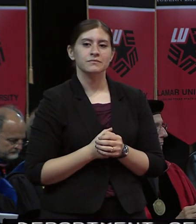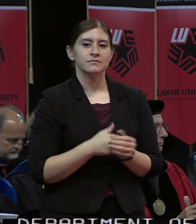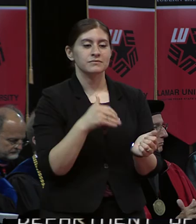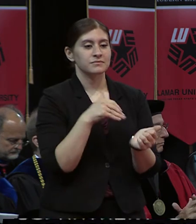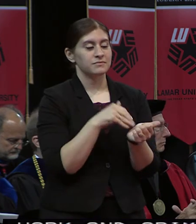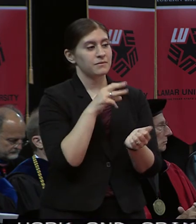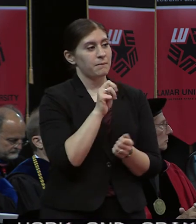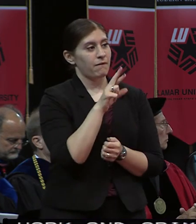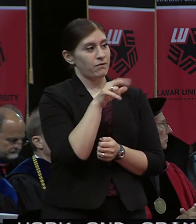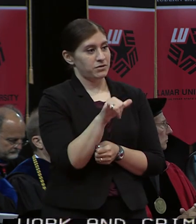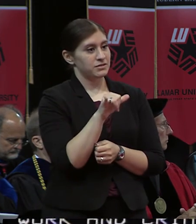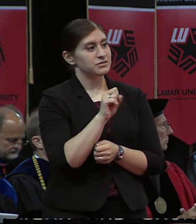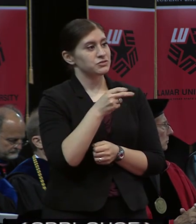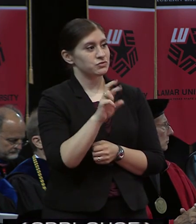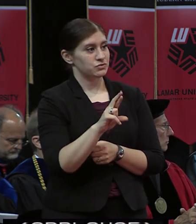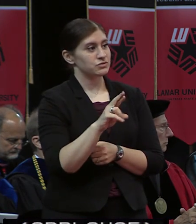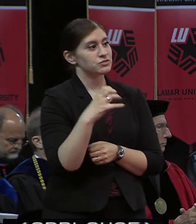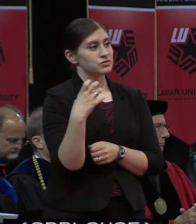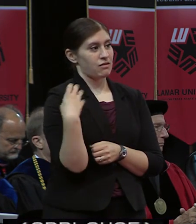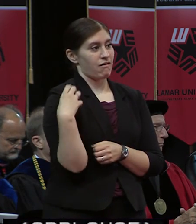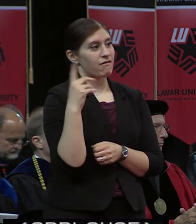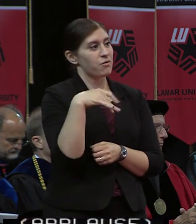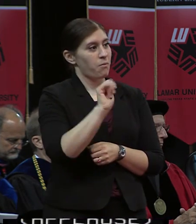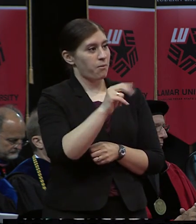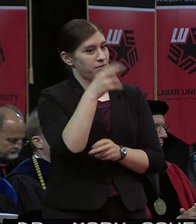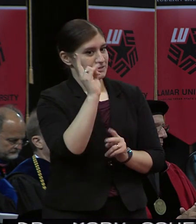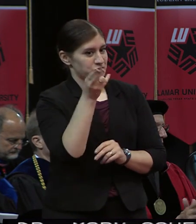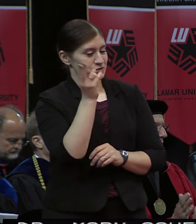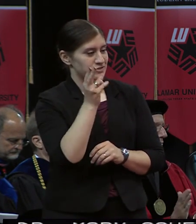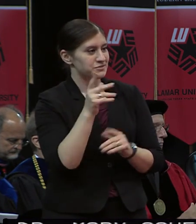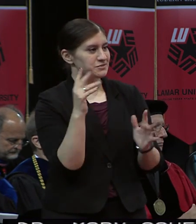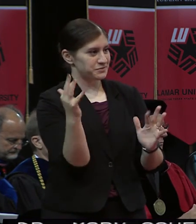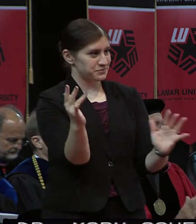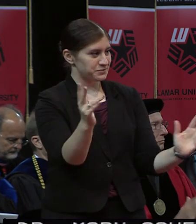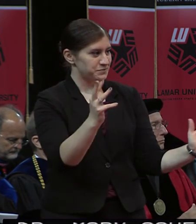Dr. Mary Shearer, Chair, Department of History.